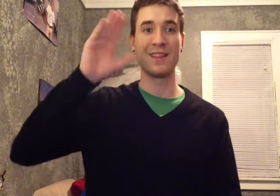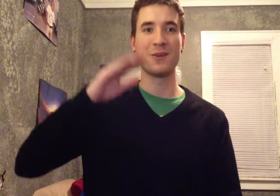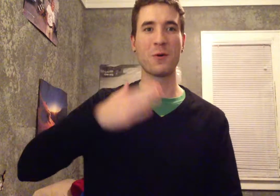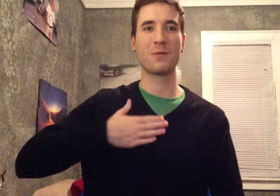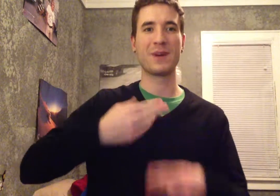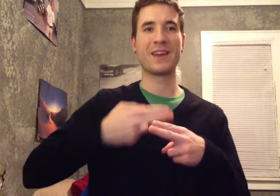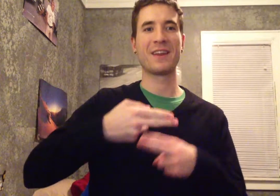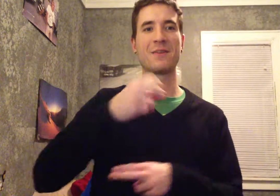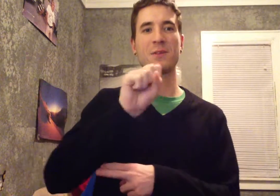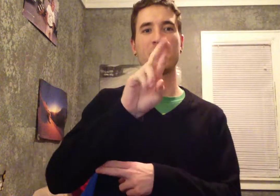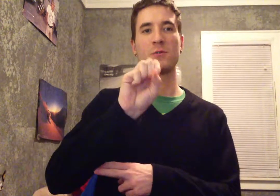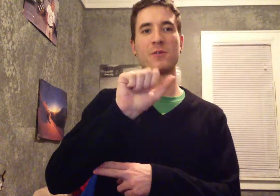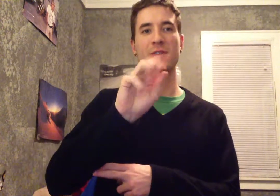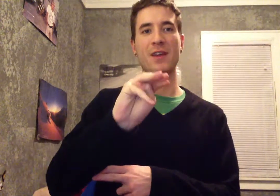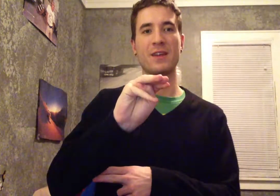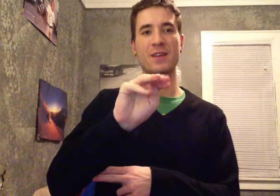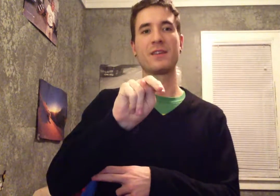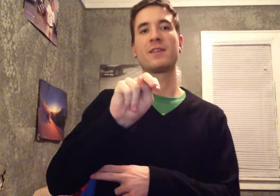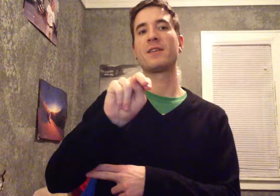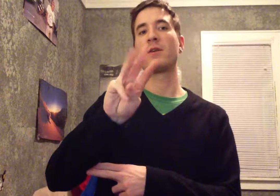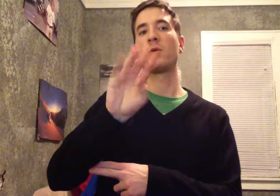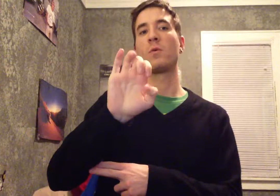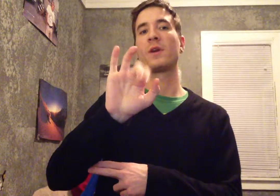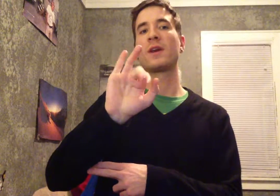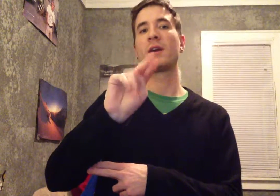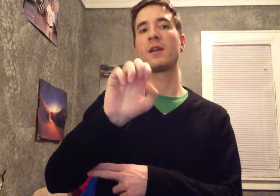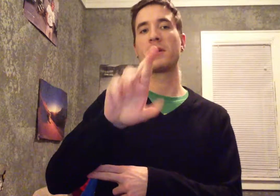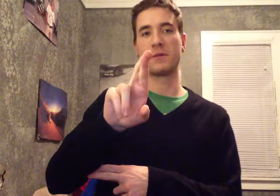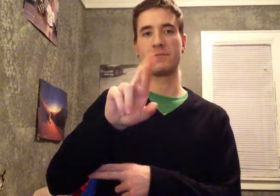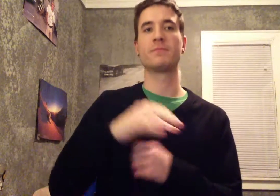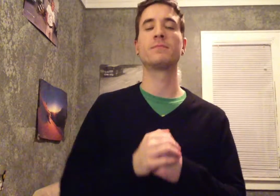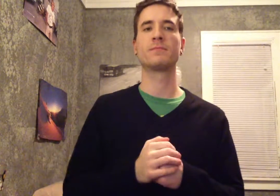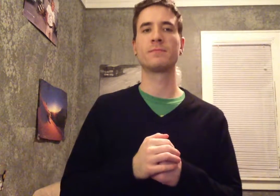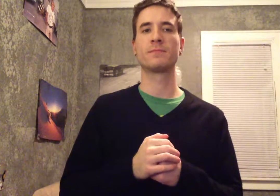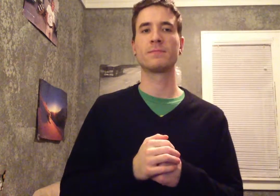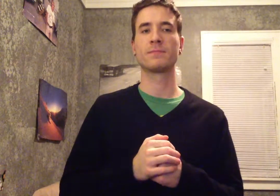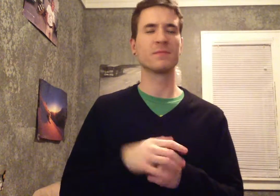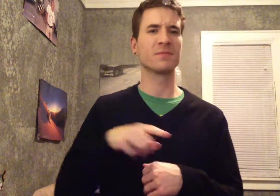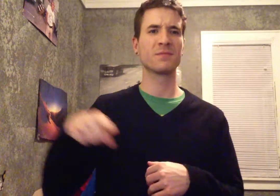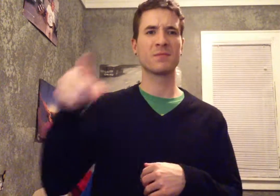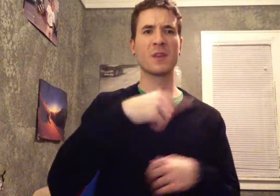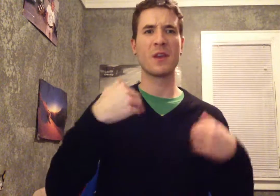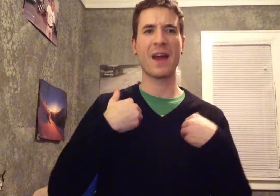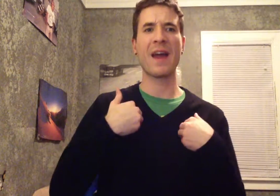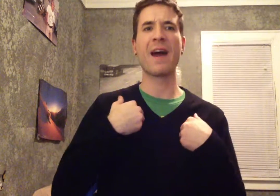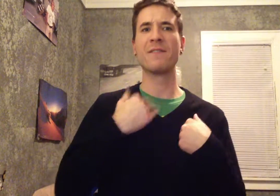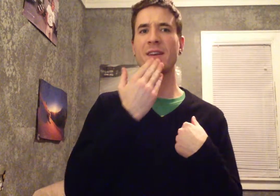Susan Weiner for DLife.com. If you have diabetes, you often hear about the importance of good blood